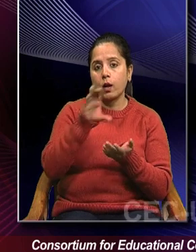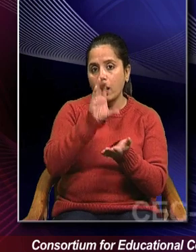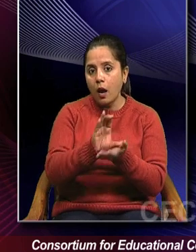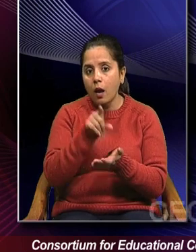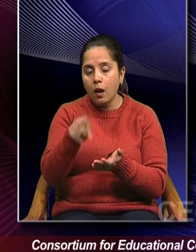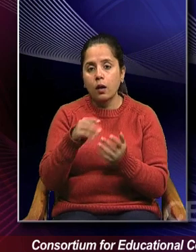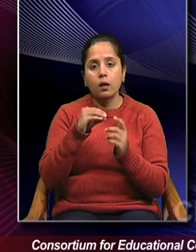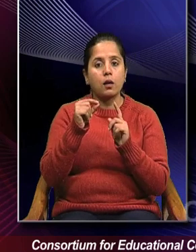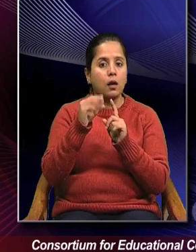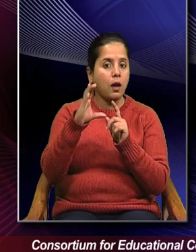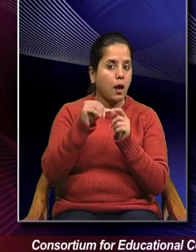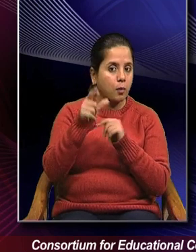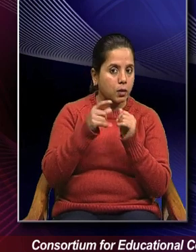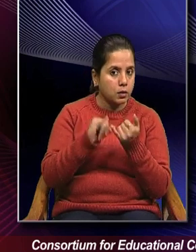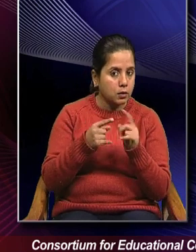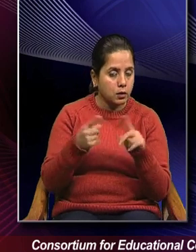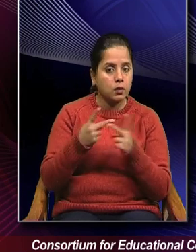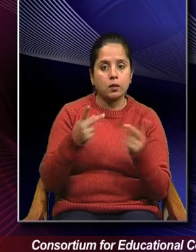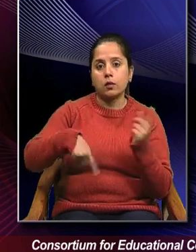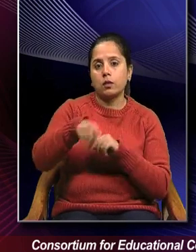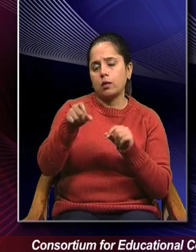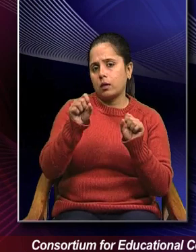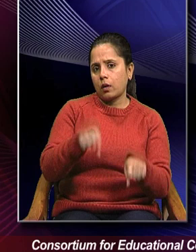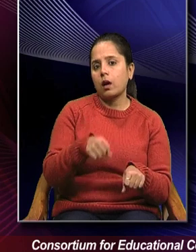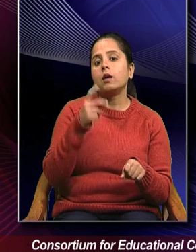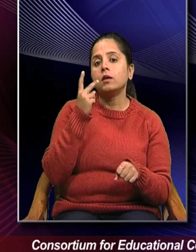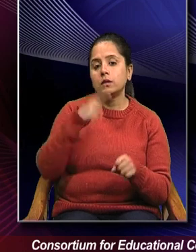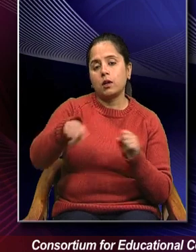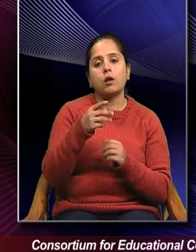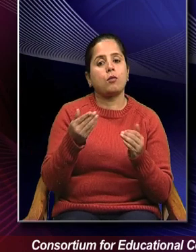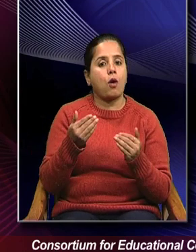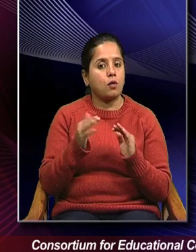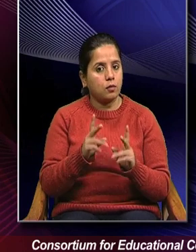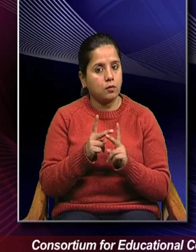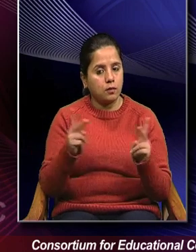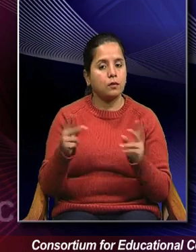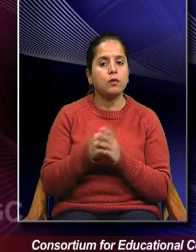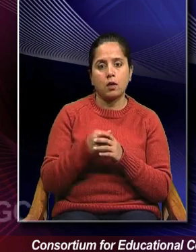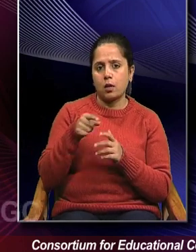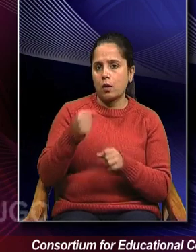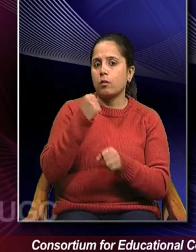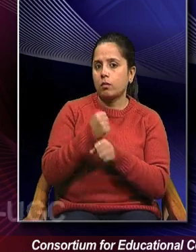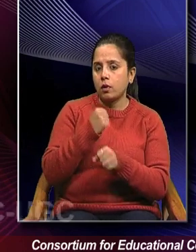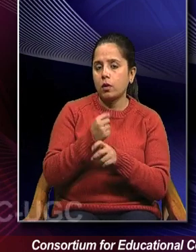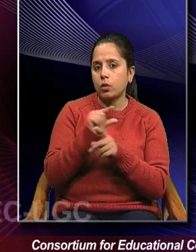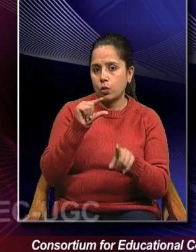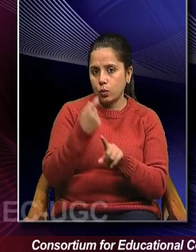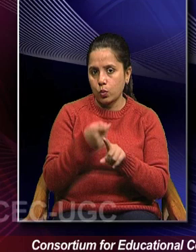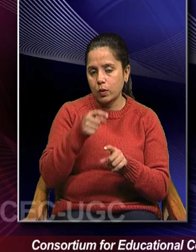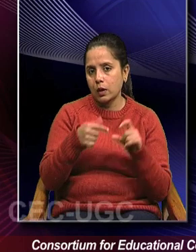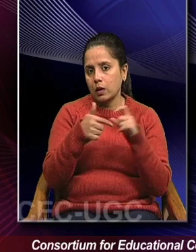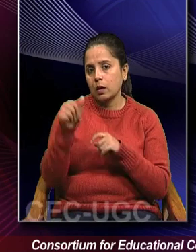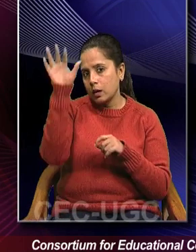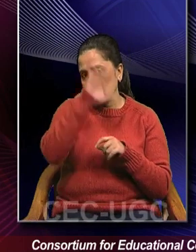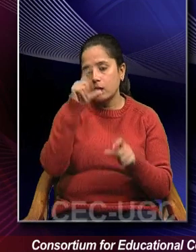tendencies which we see, they could also be seen when British government or East India Company for